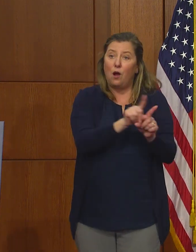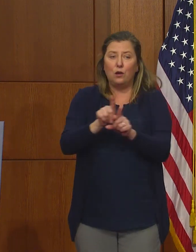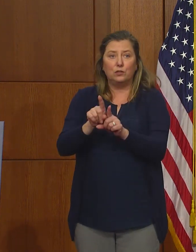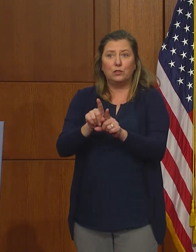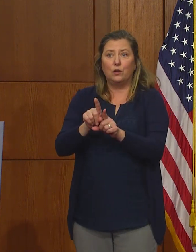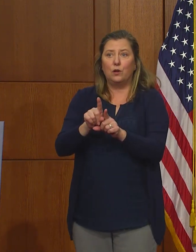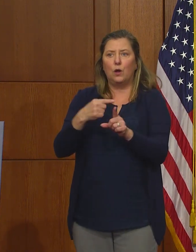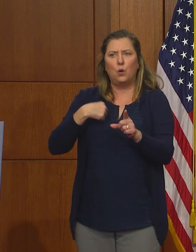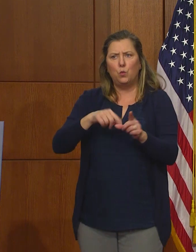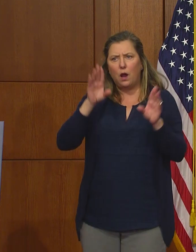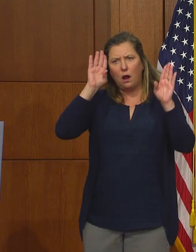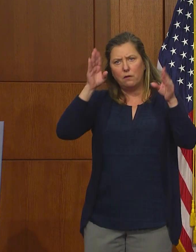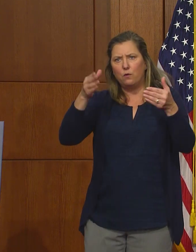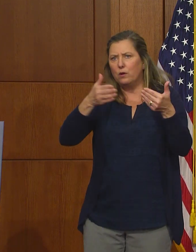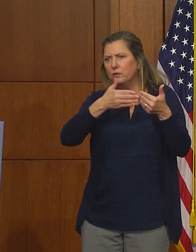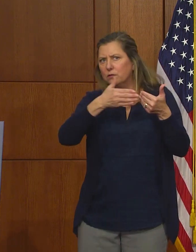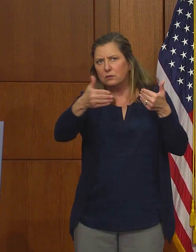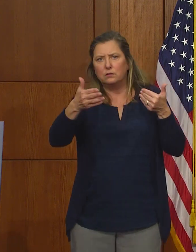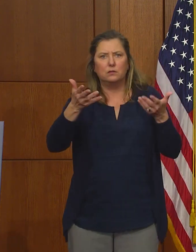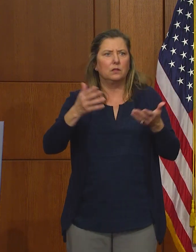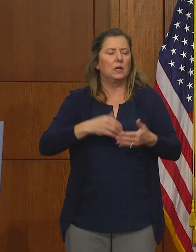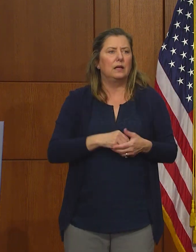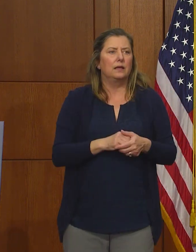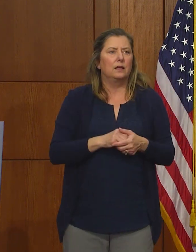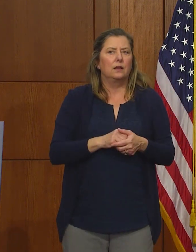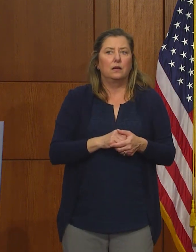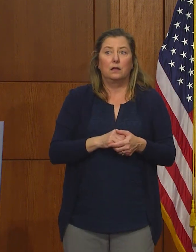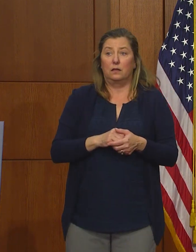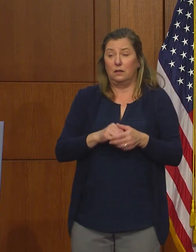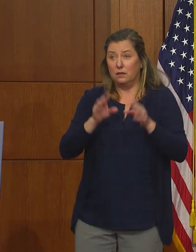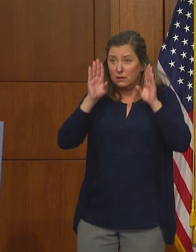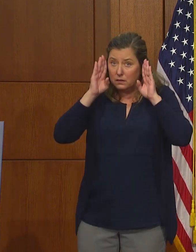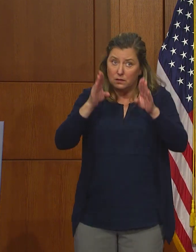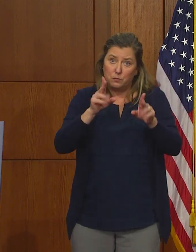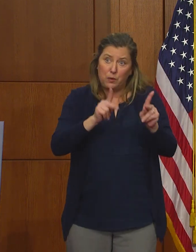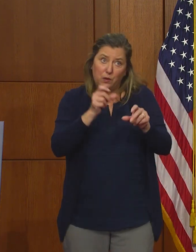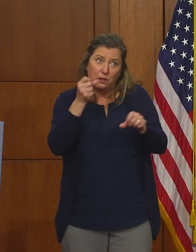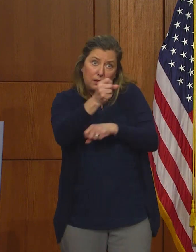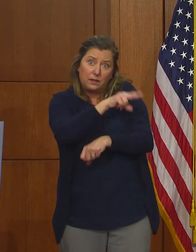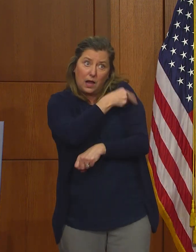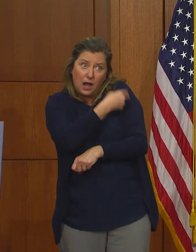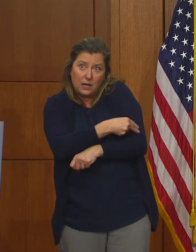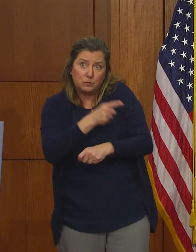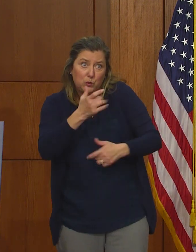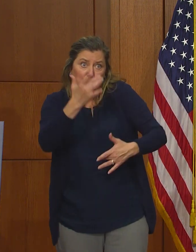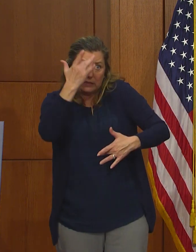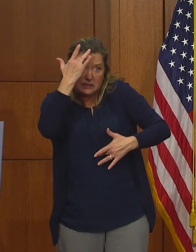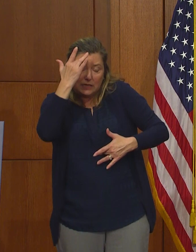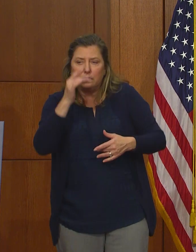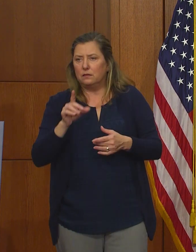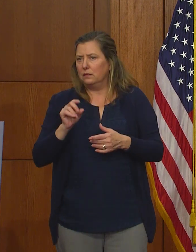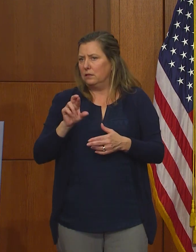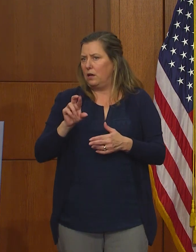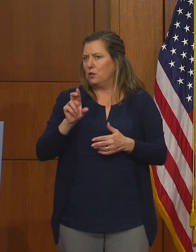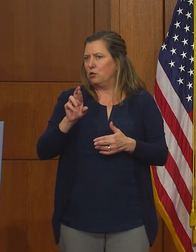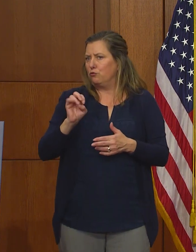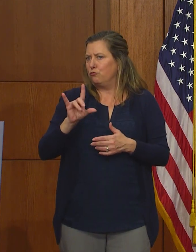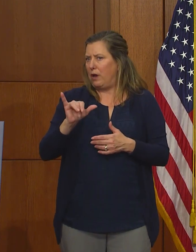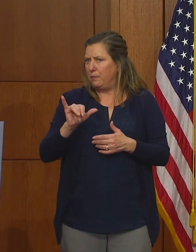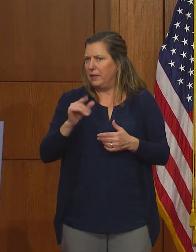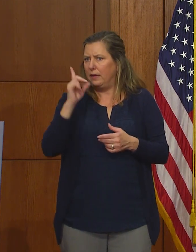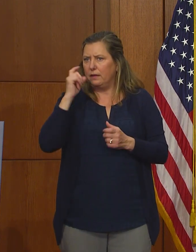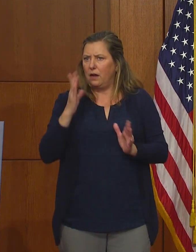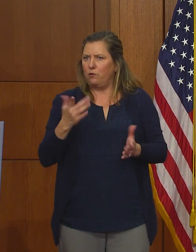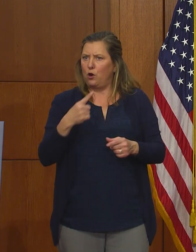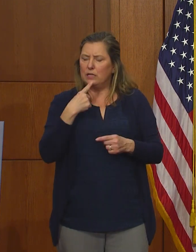very forward facing. Our focus was on the hospitalized sick folks, as Dr. Remley and the governor have indicated. We're now